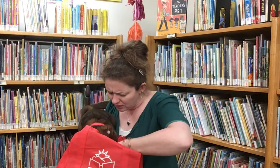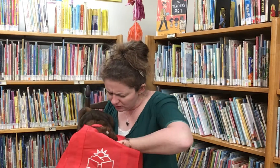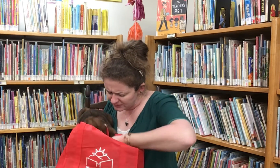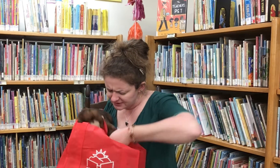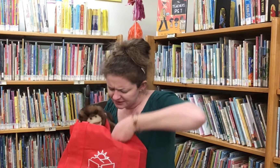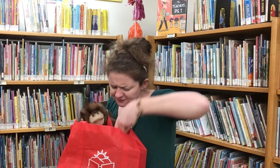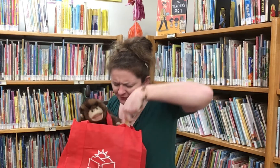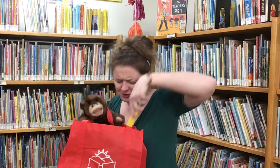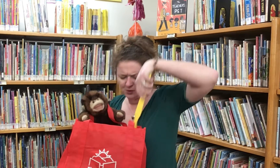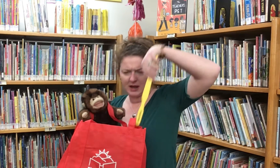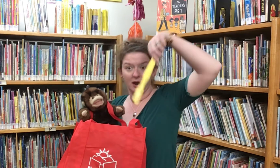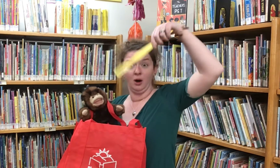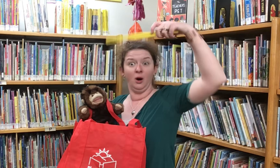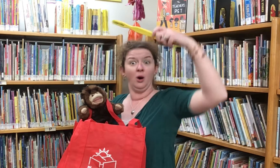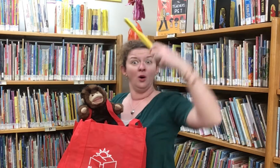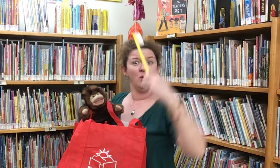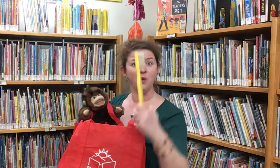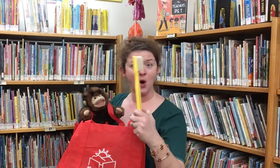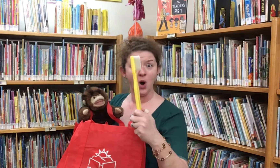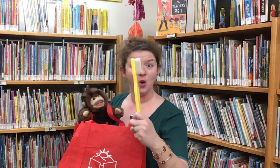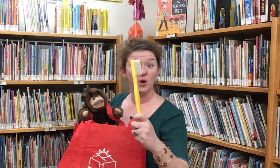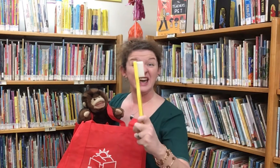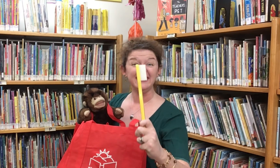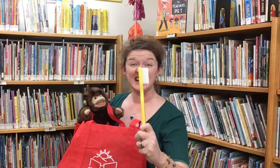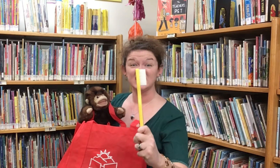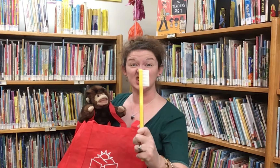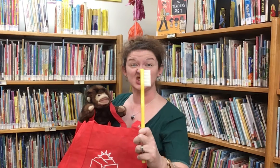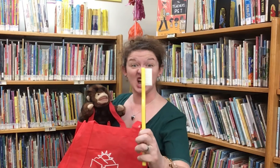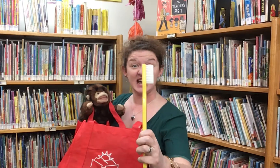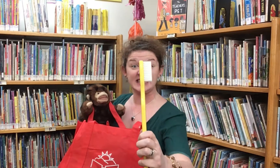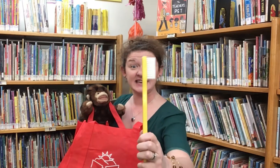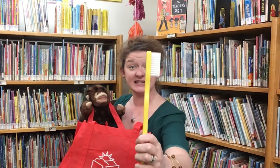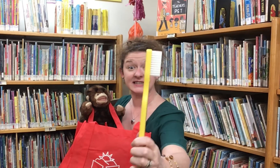what's this first one? Whoa, that's a gigantic